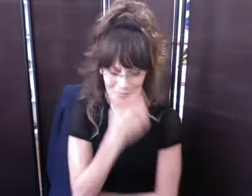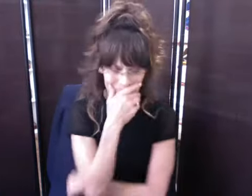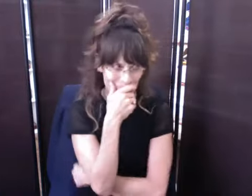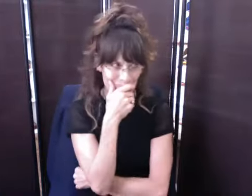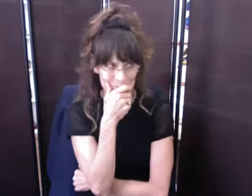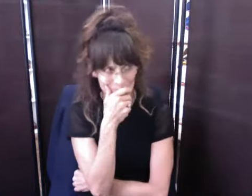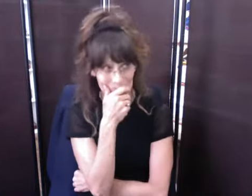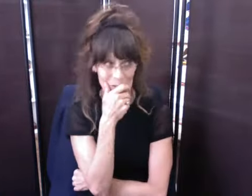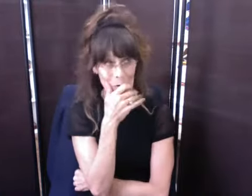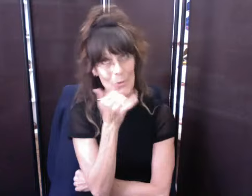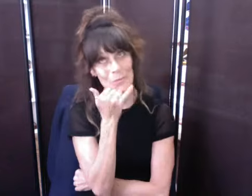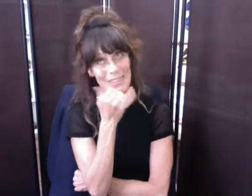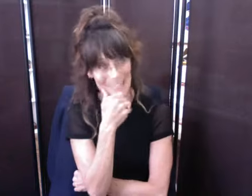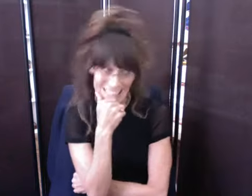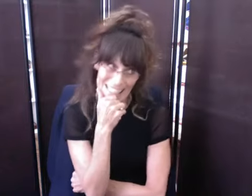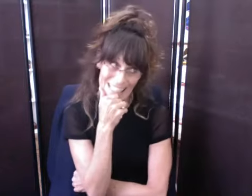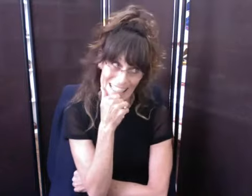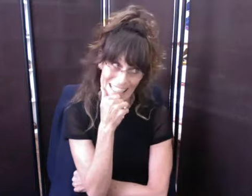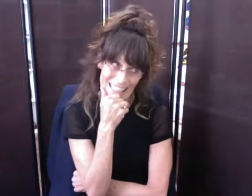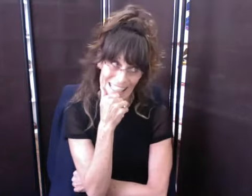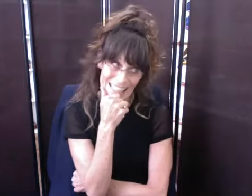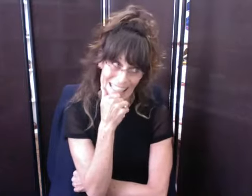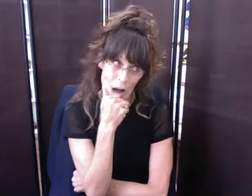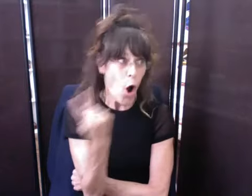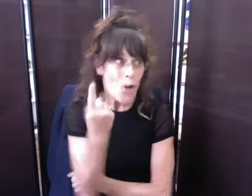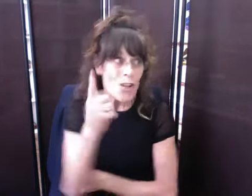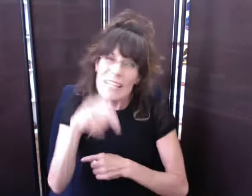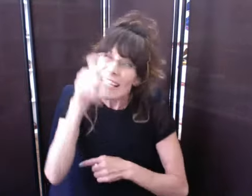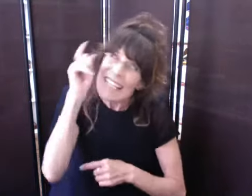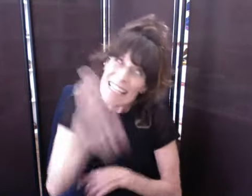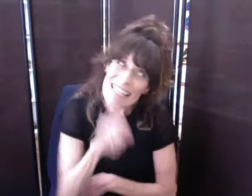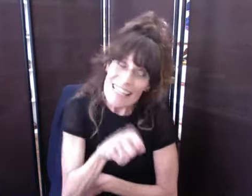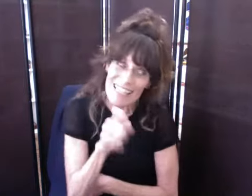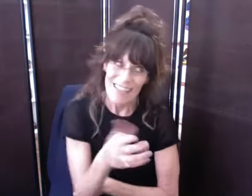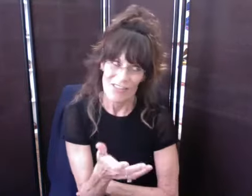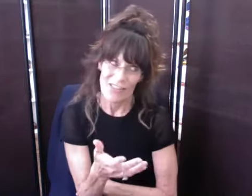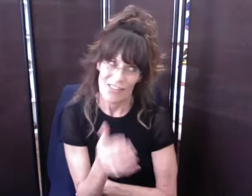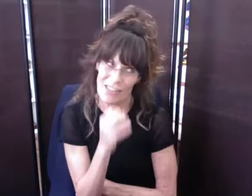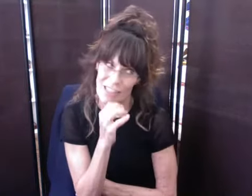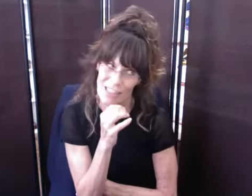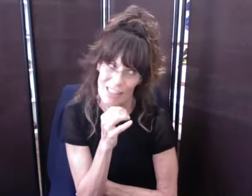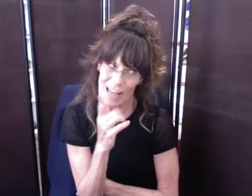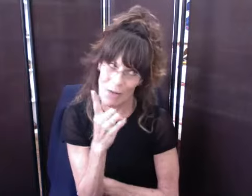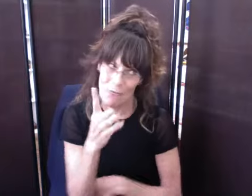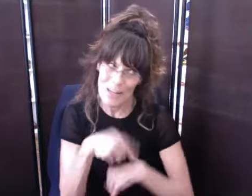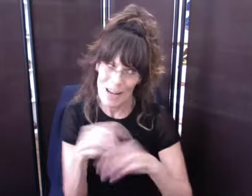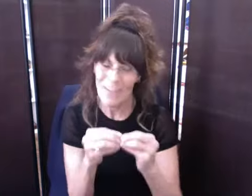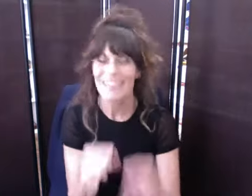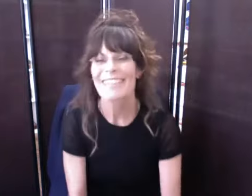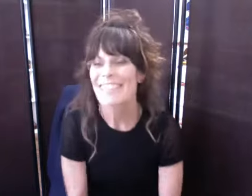Whoops, right? And then I said, well, only when absolutely necessary, not one time more. And then he said, look, is it wrong